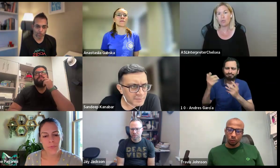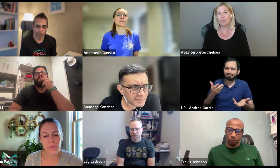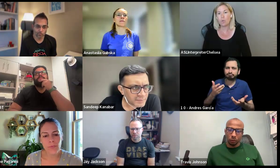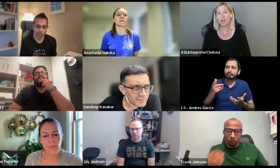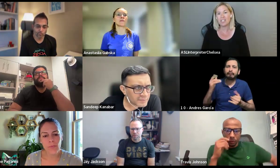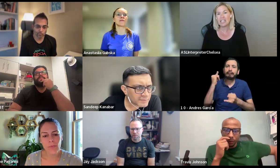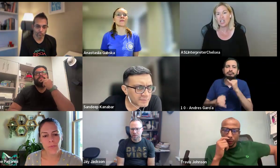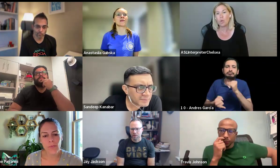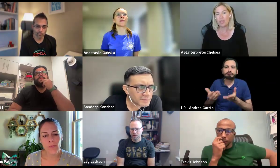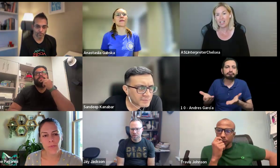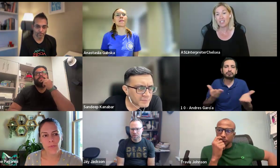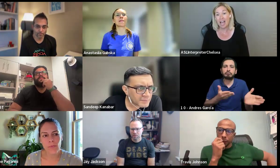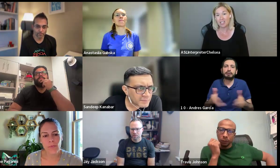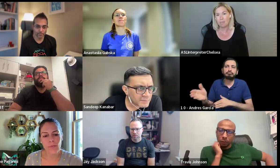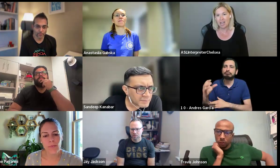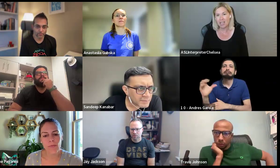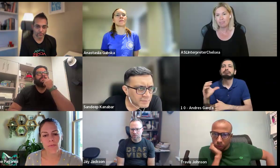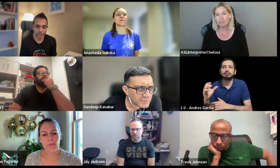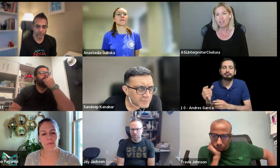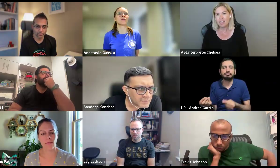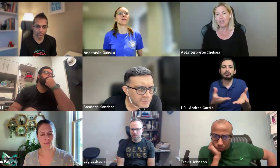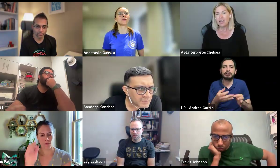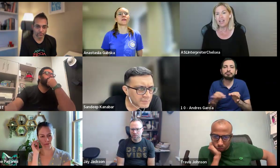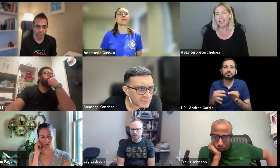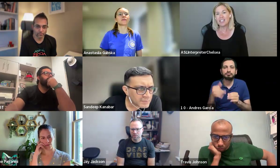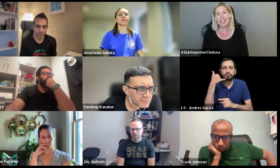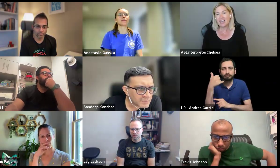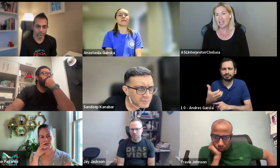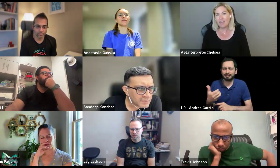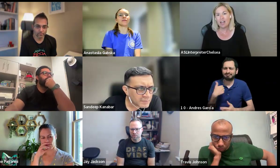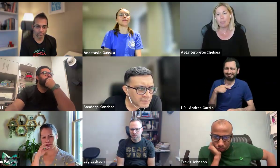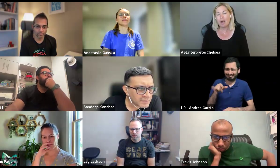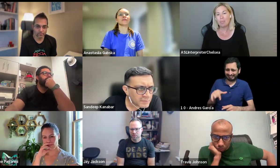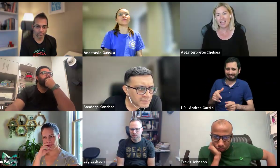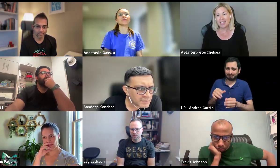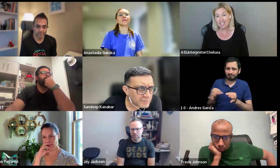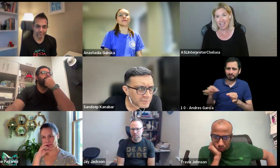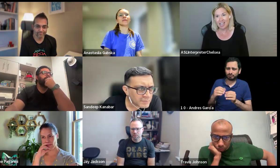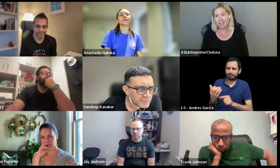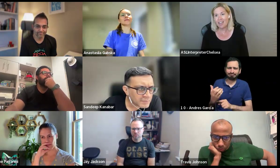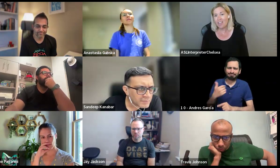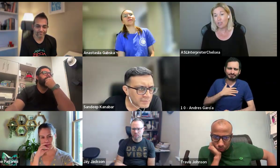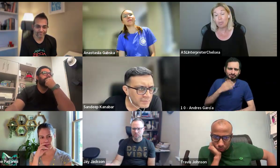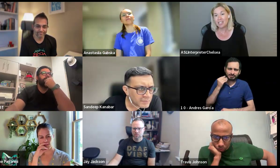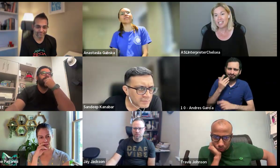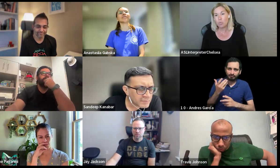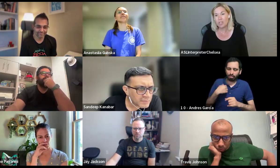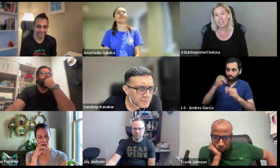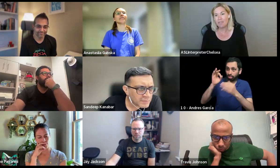also for dealing with things last minute. It's like giving a plan C, and the plan C was to have